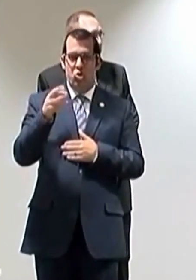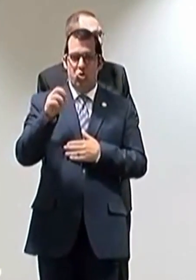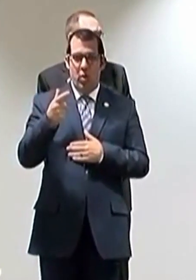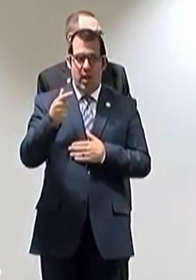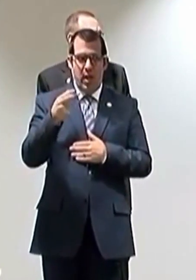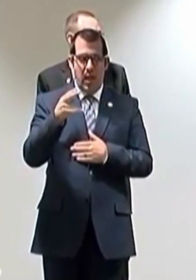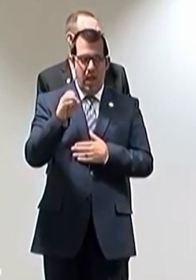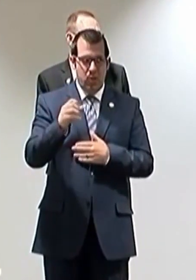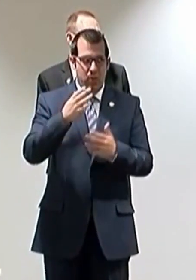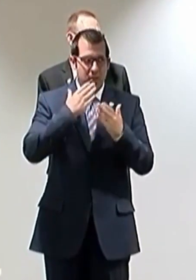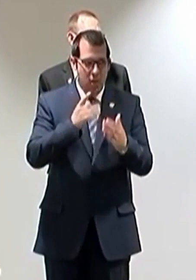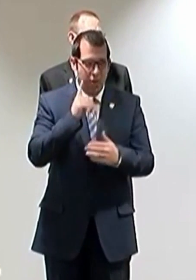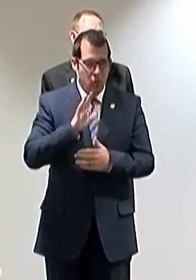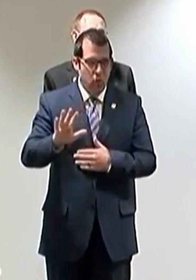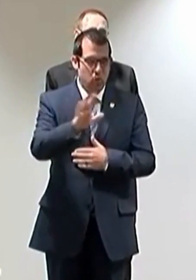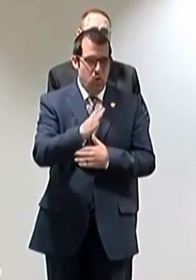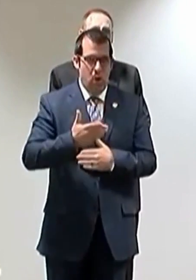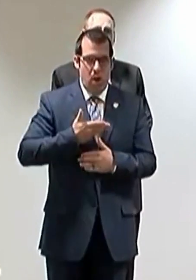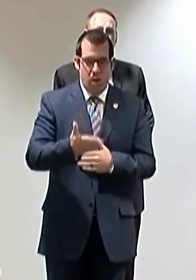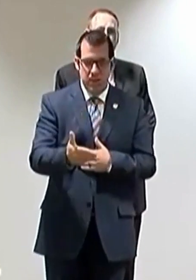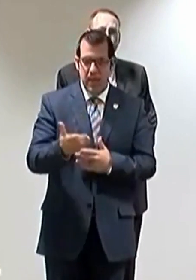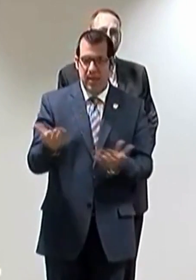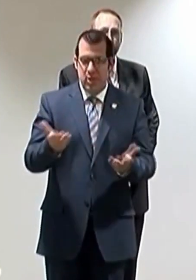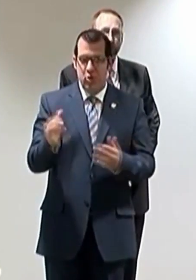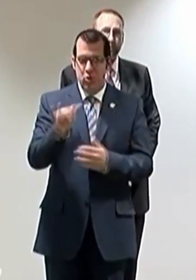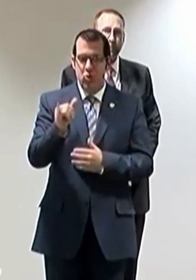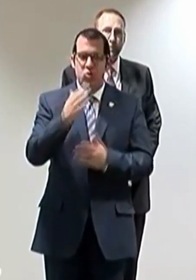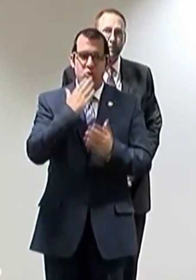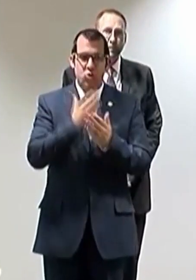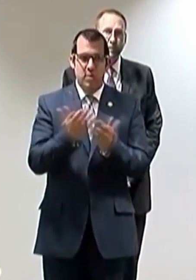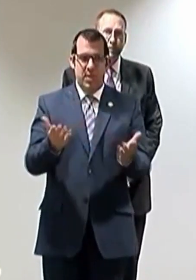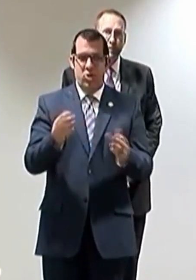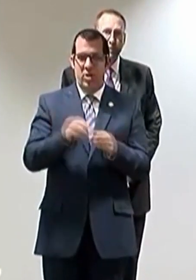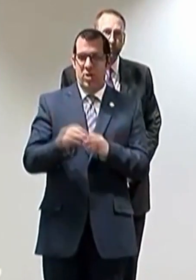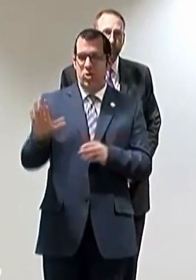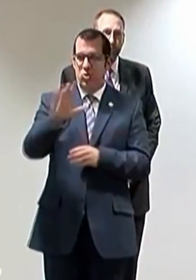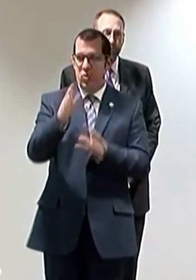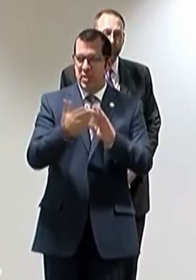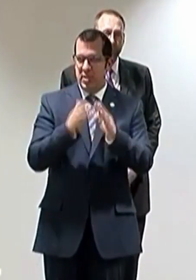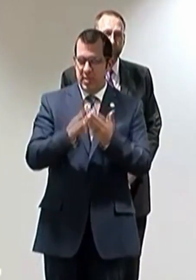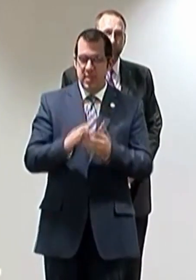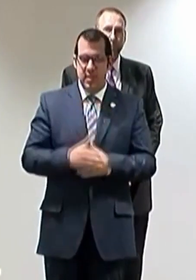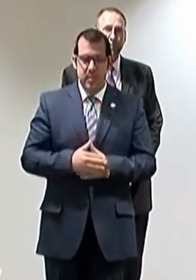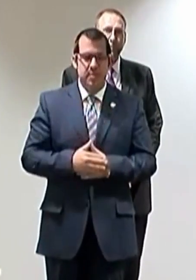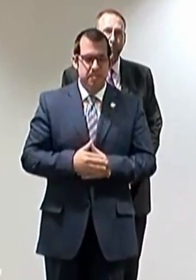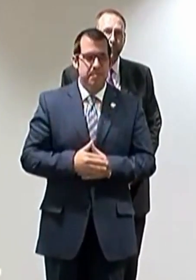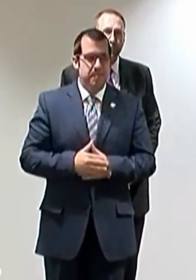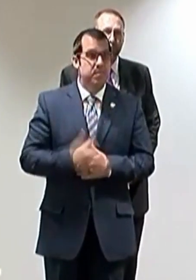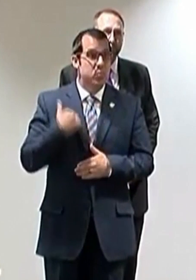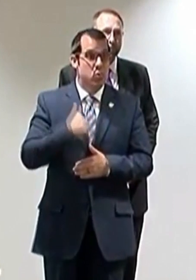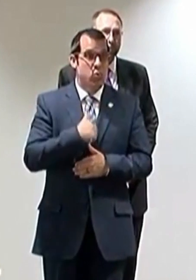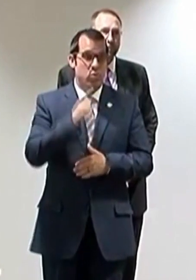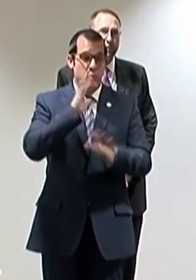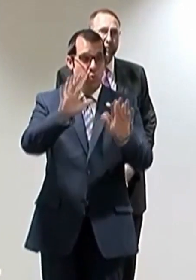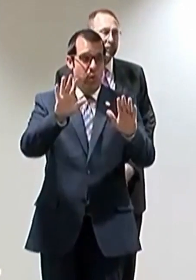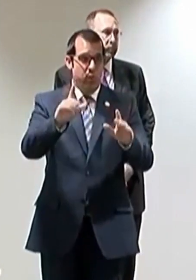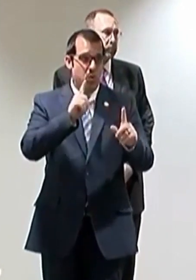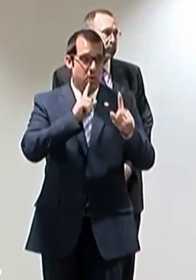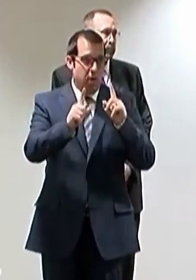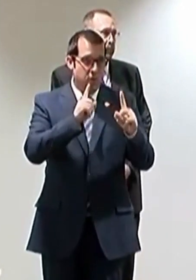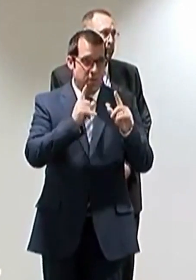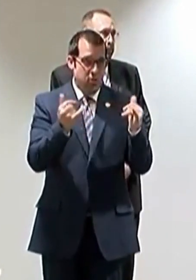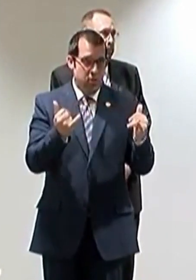your hospitality as well, and good to be in your city. But we had a very good conversation today